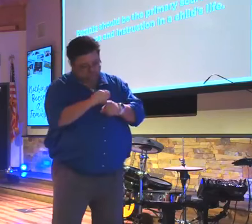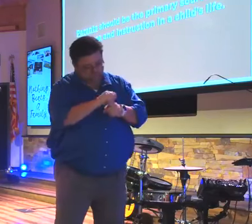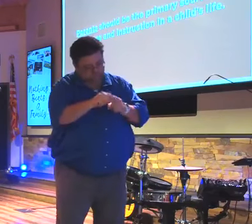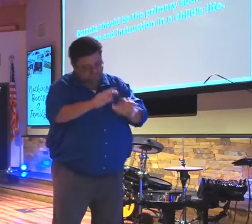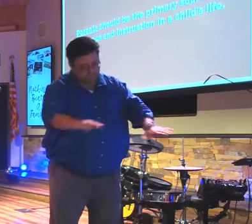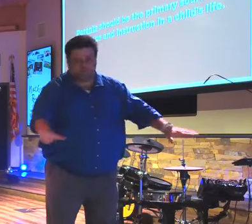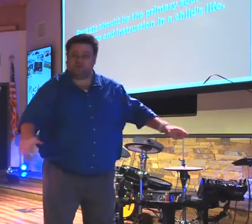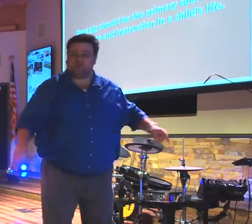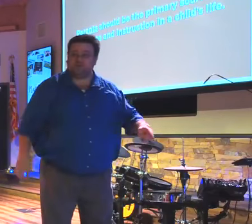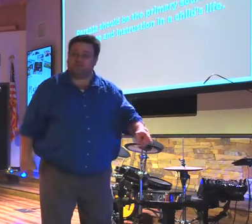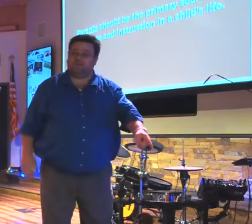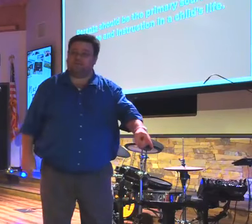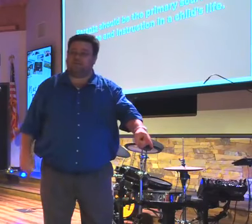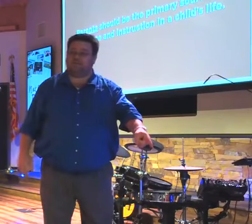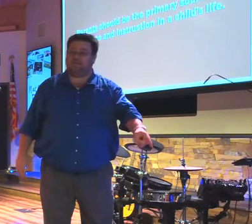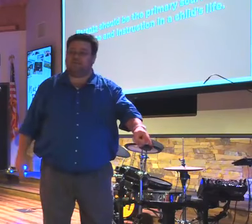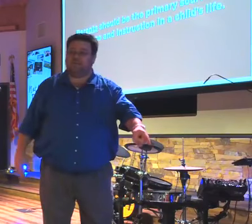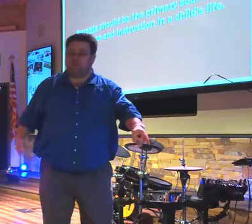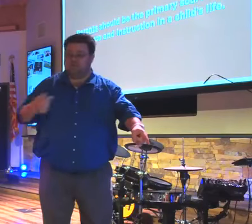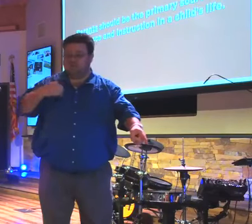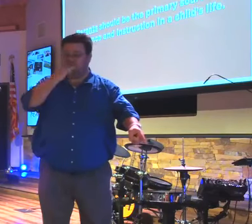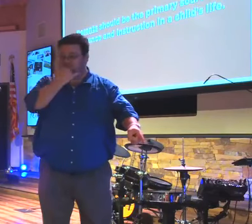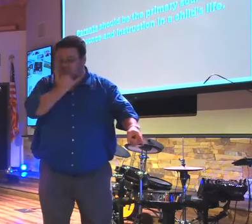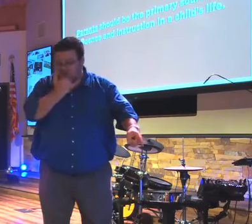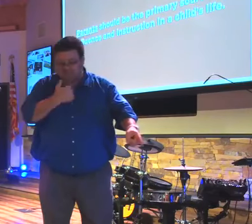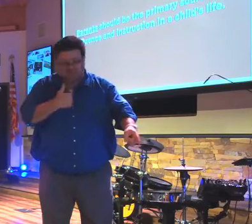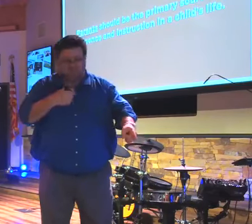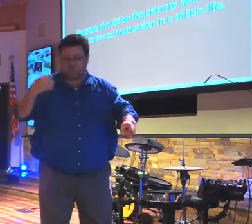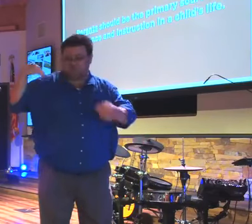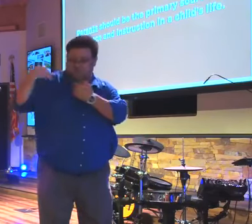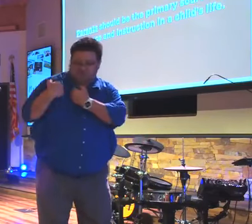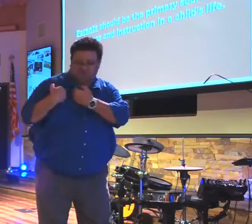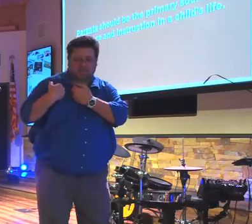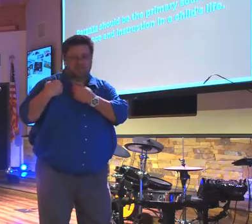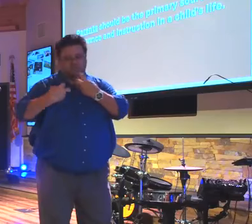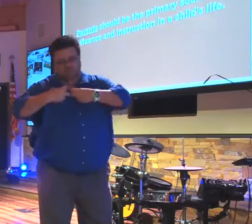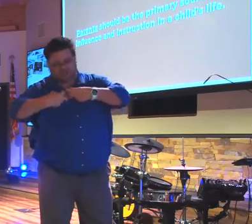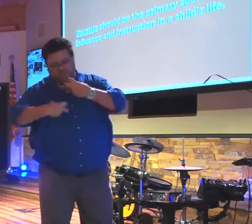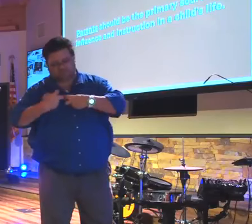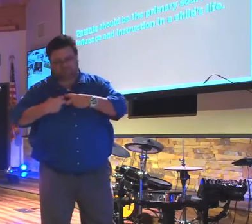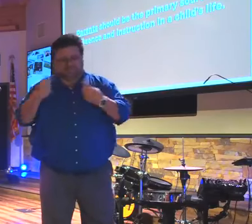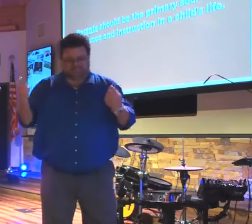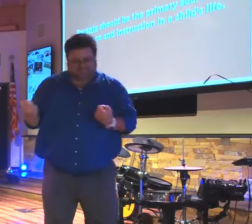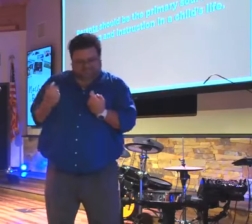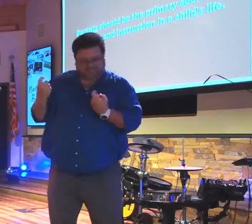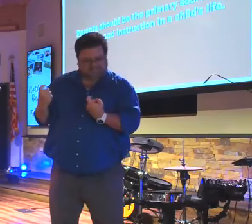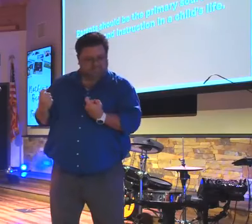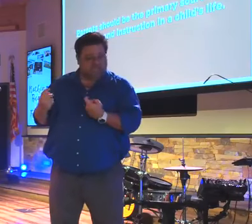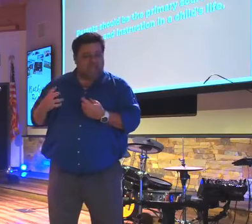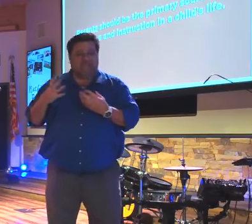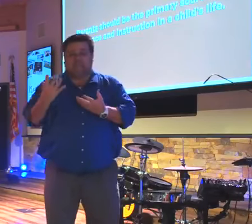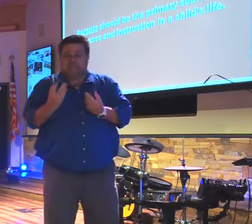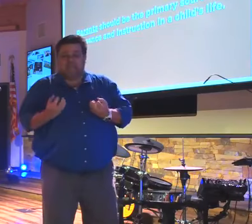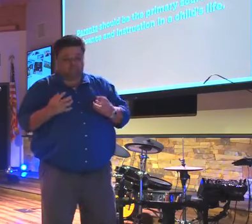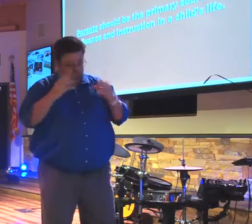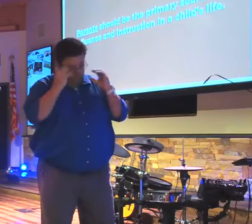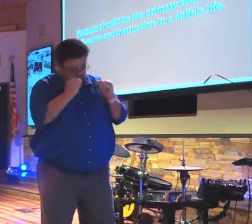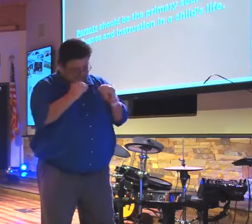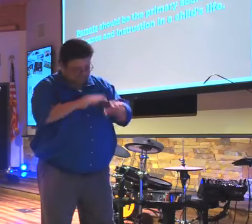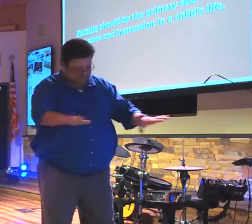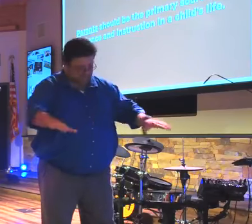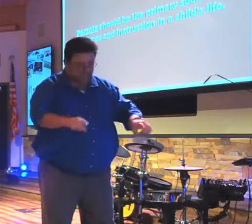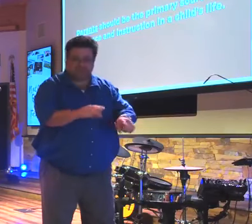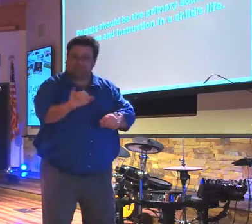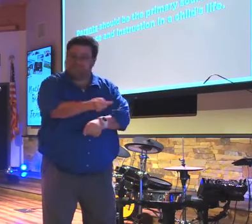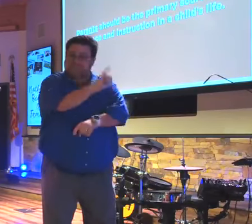kids. And we're flawed, and we got our own baggage, our own issues, our own sins, and we're trying to raise up kids at the same